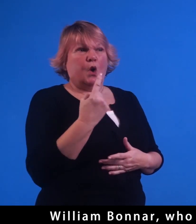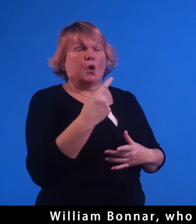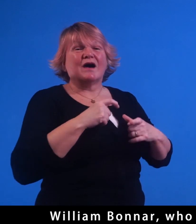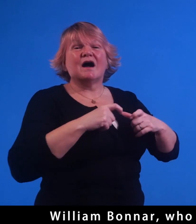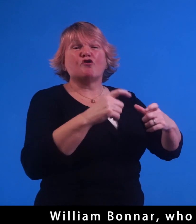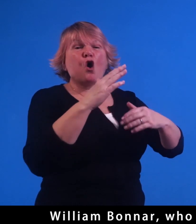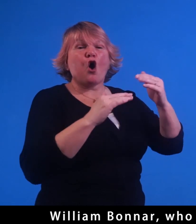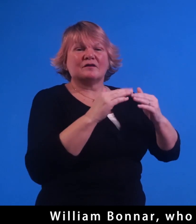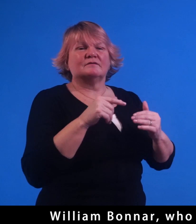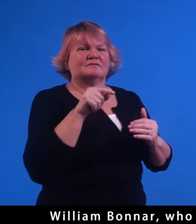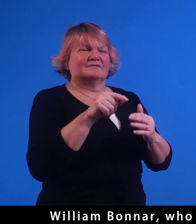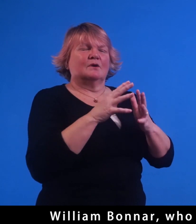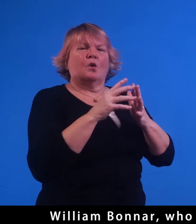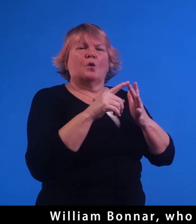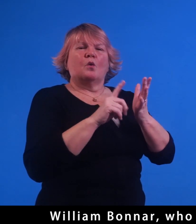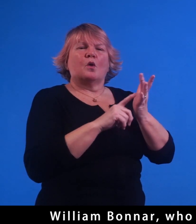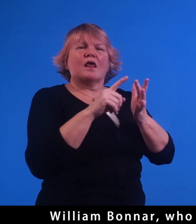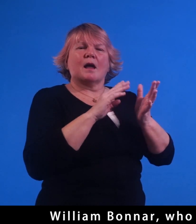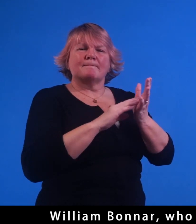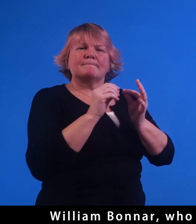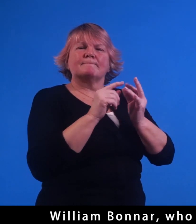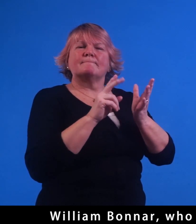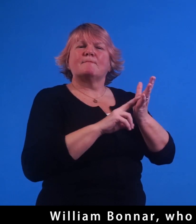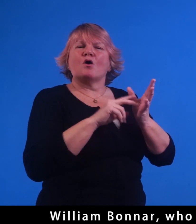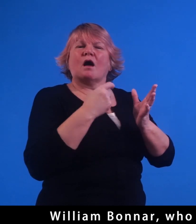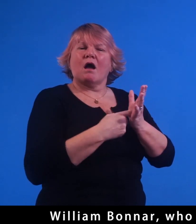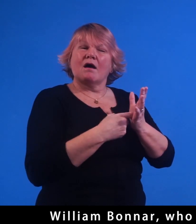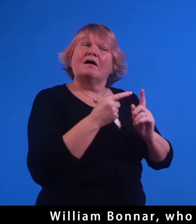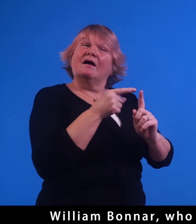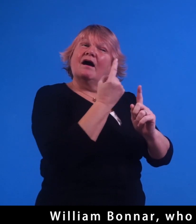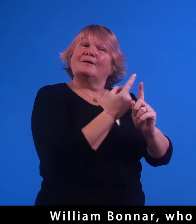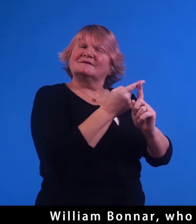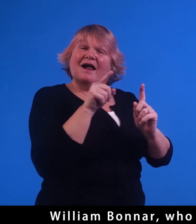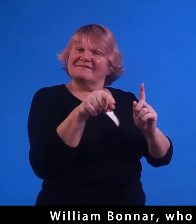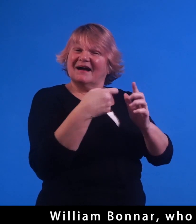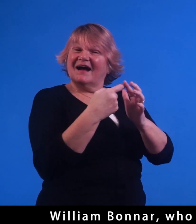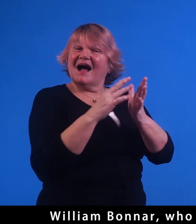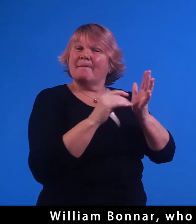William Bonar, who was Kemp's brother-in-law, supervised the project for the remainder of the build.